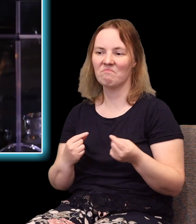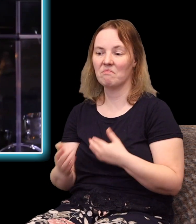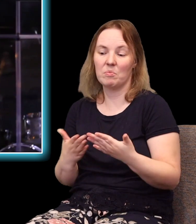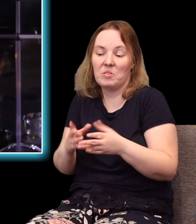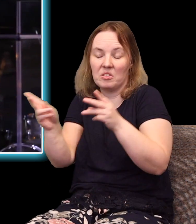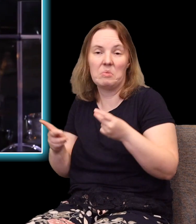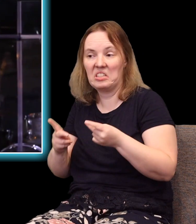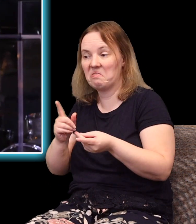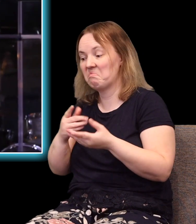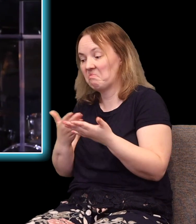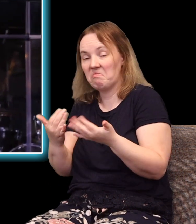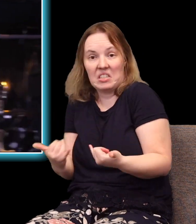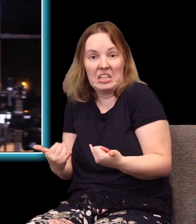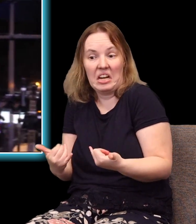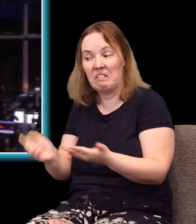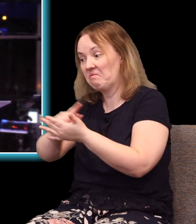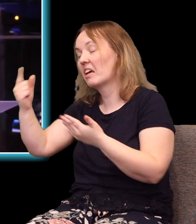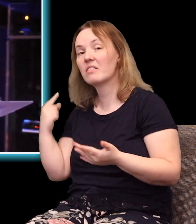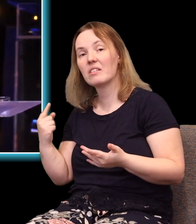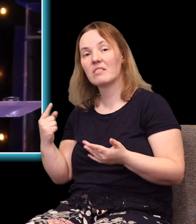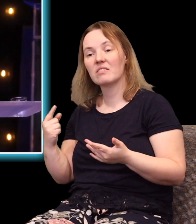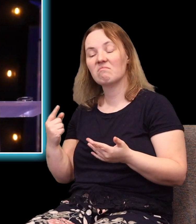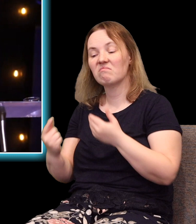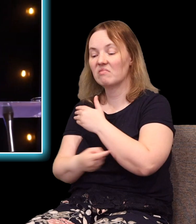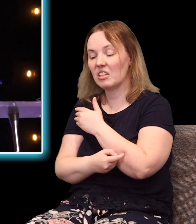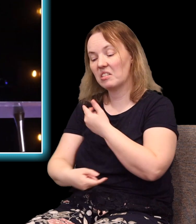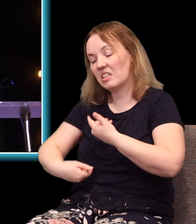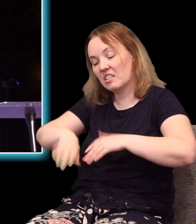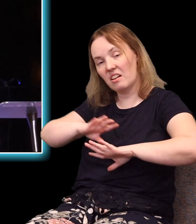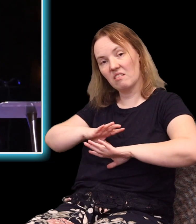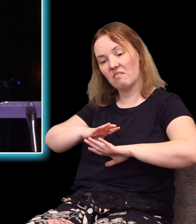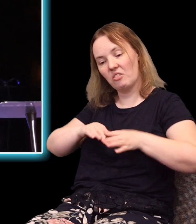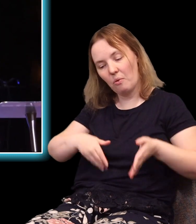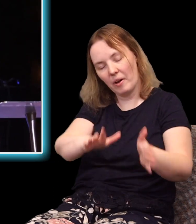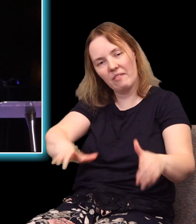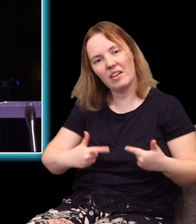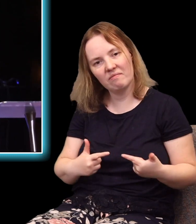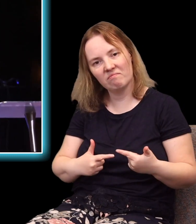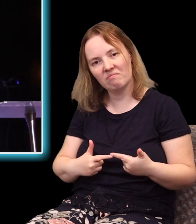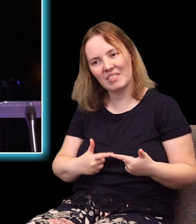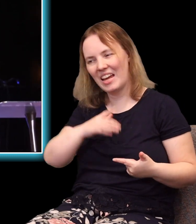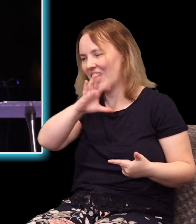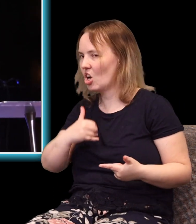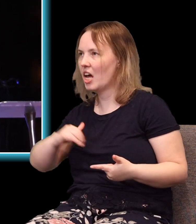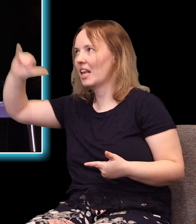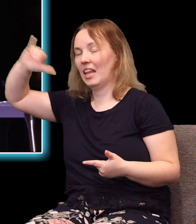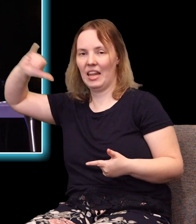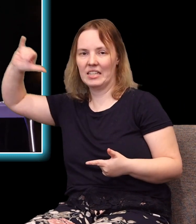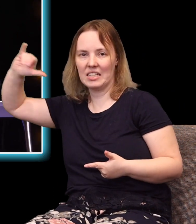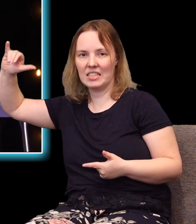morning, you may be at this place last week, but we are tempted to settle for a lifestyle rather